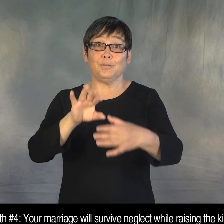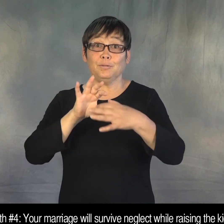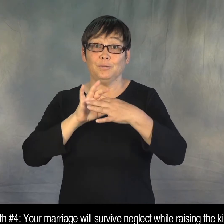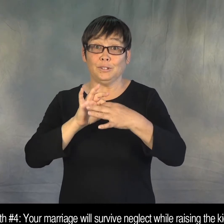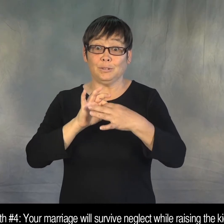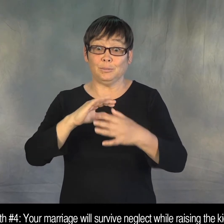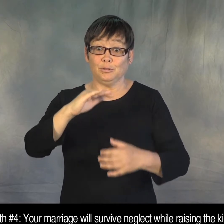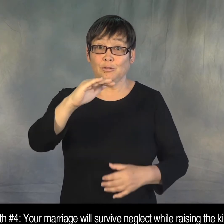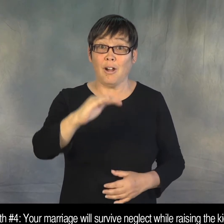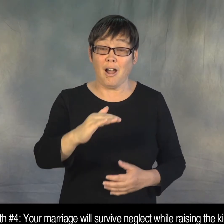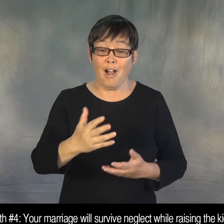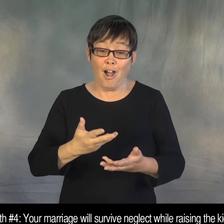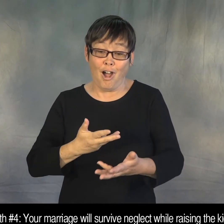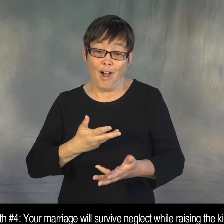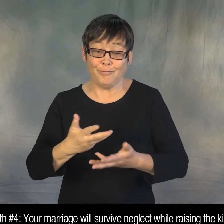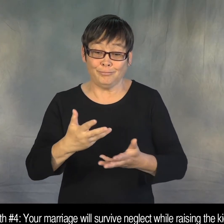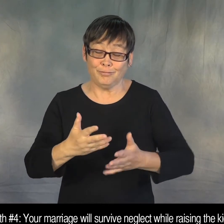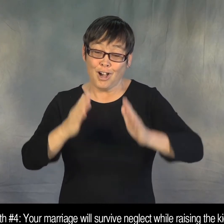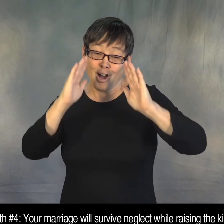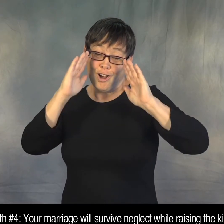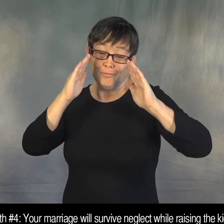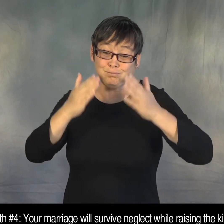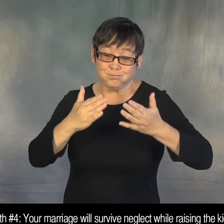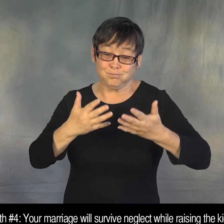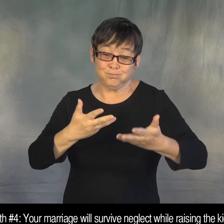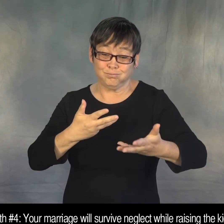Your marriage will survive neglect while raising the kids.